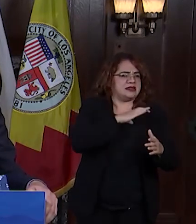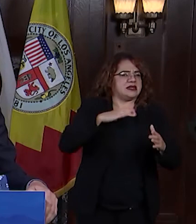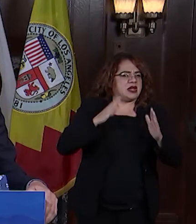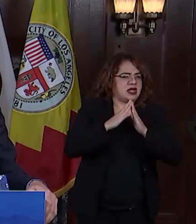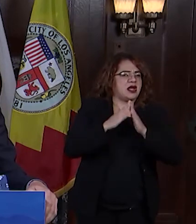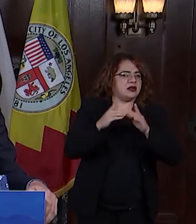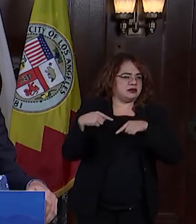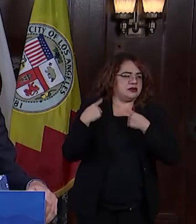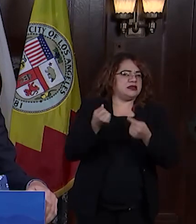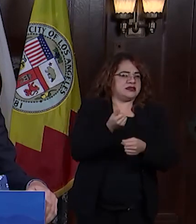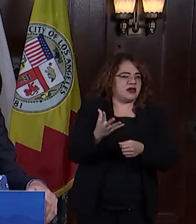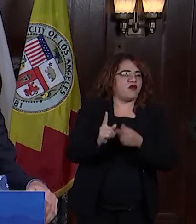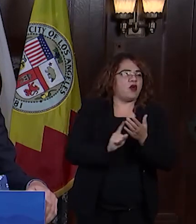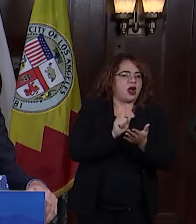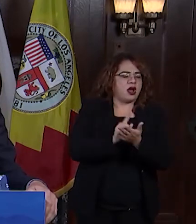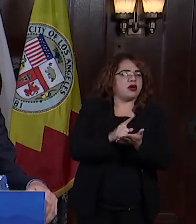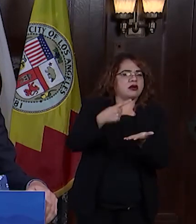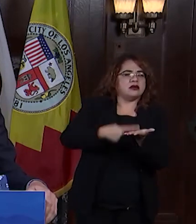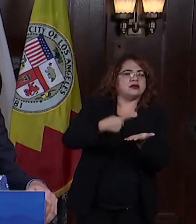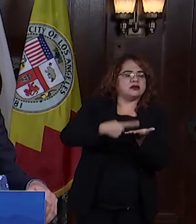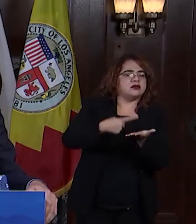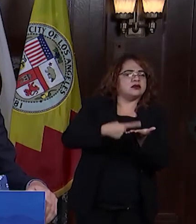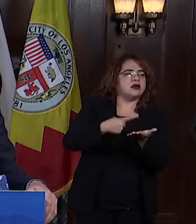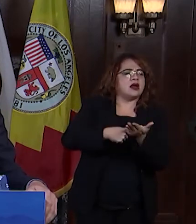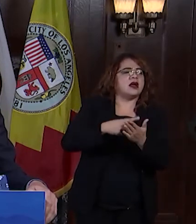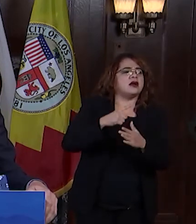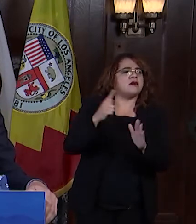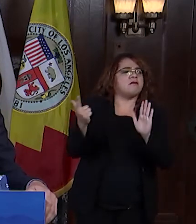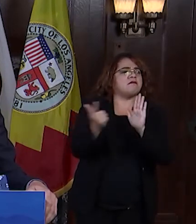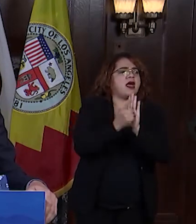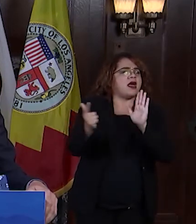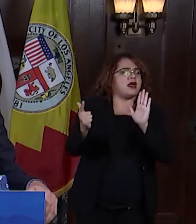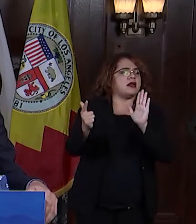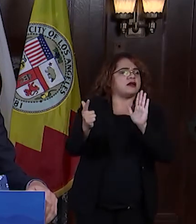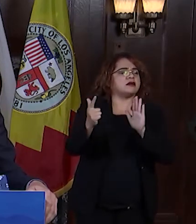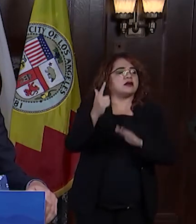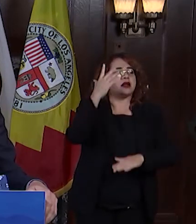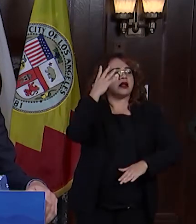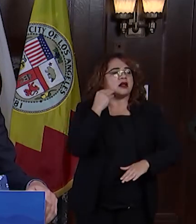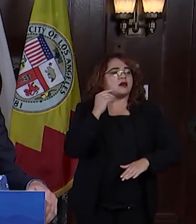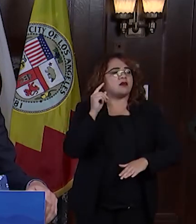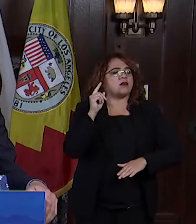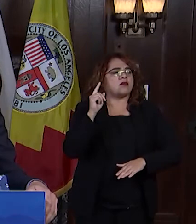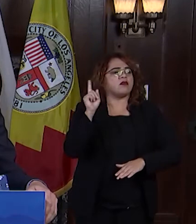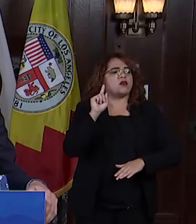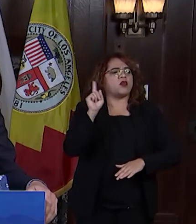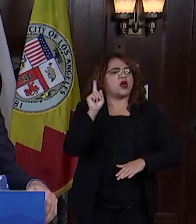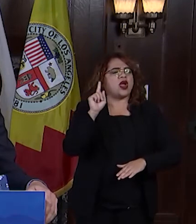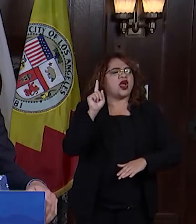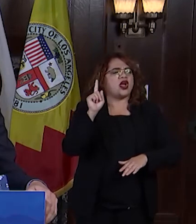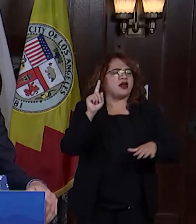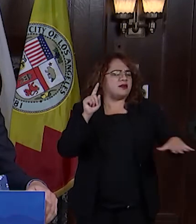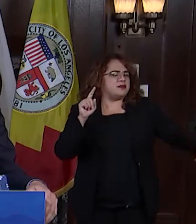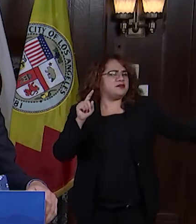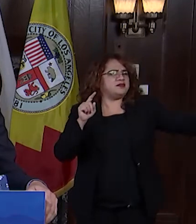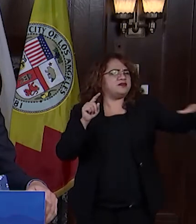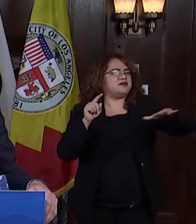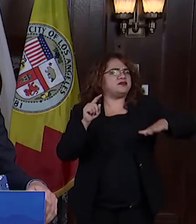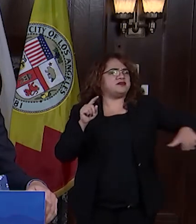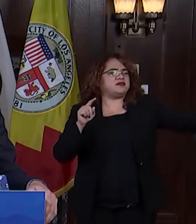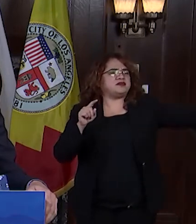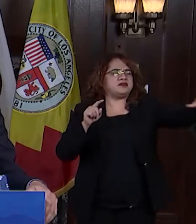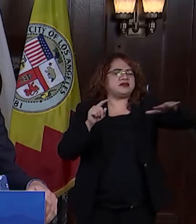talking about a proposed ban on sleeping in a much larger part of the city than it had ever